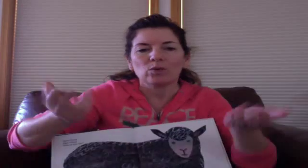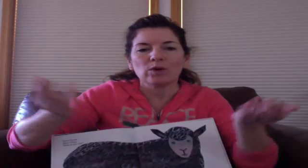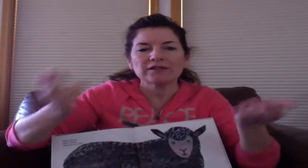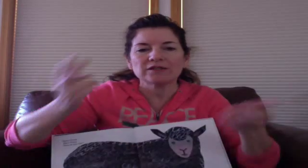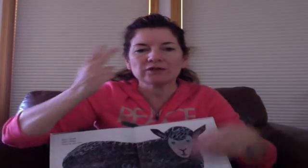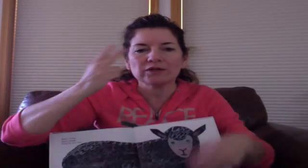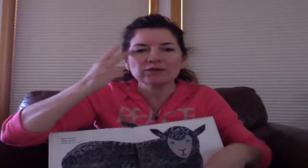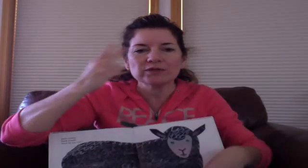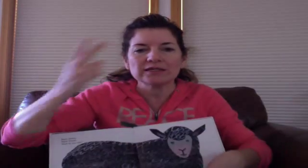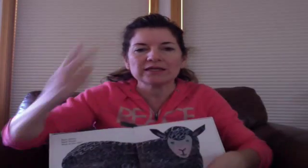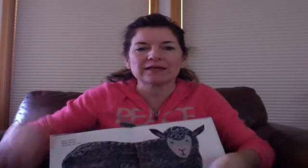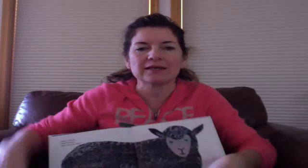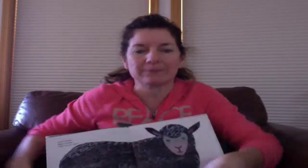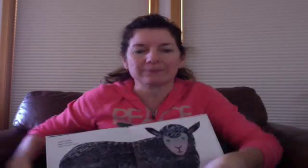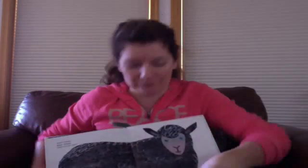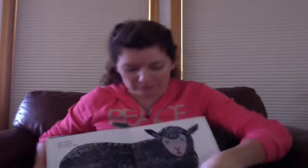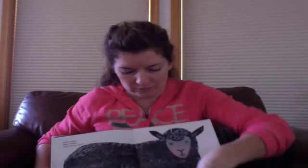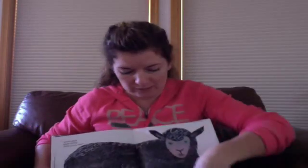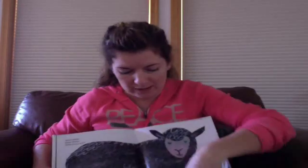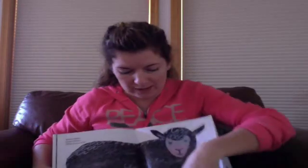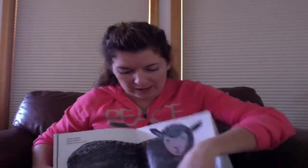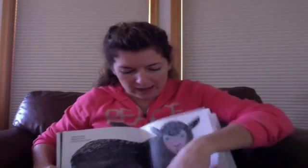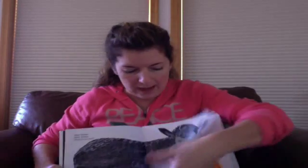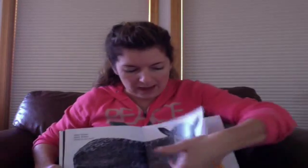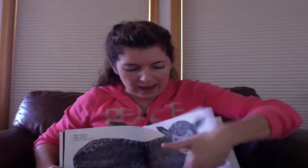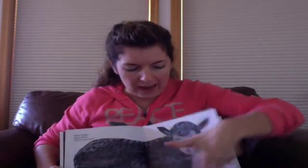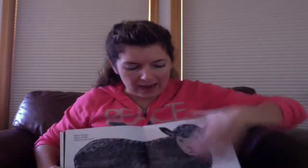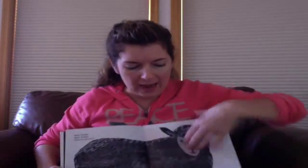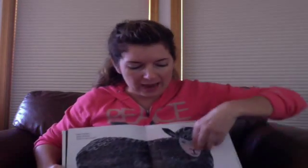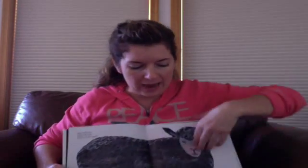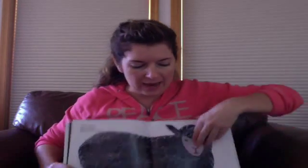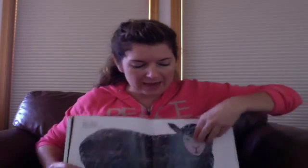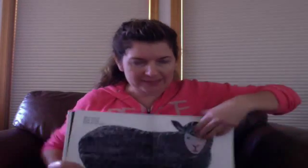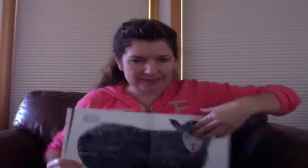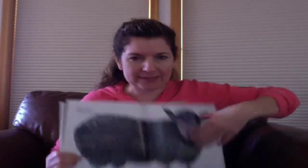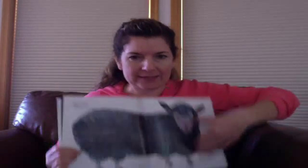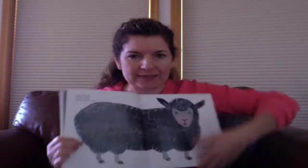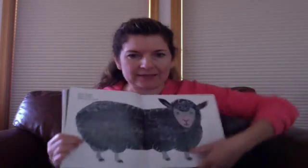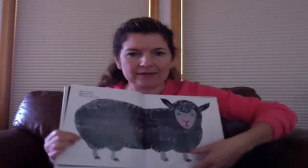what do you see? I see